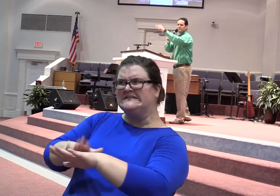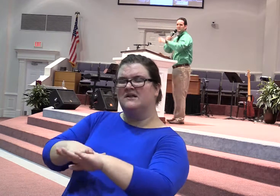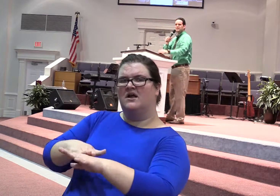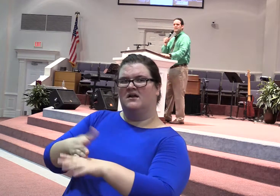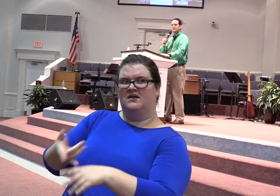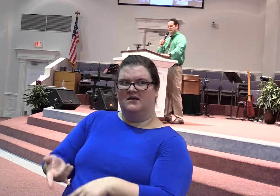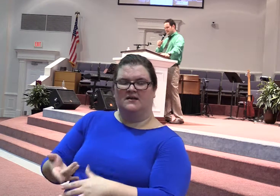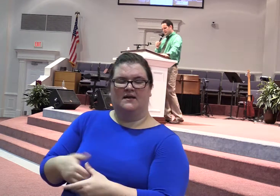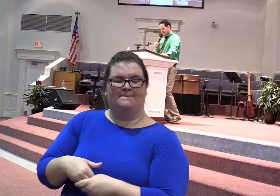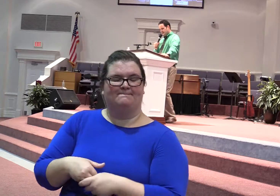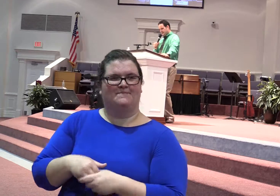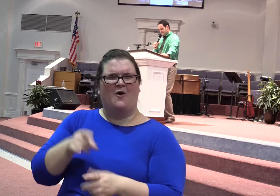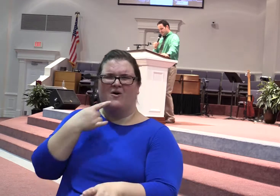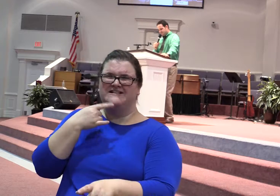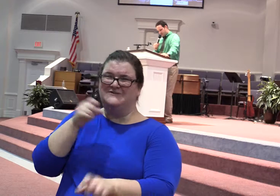this.